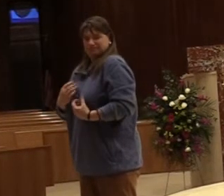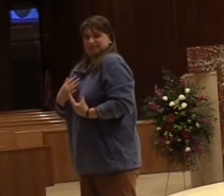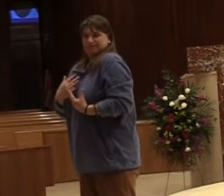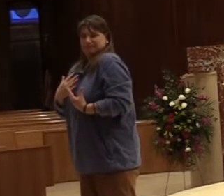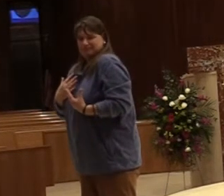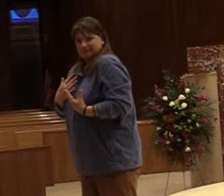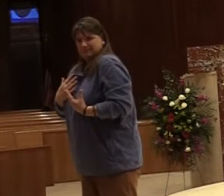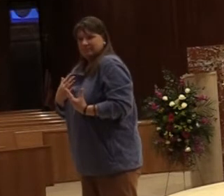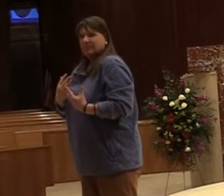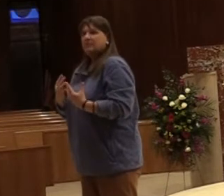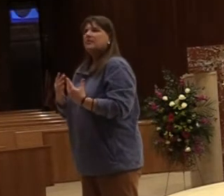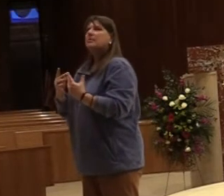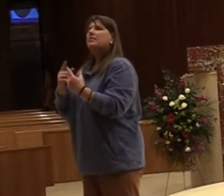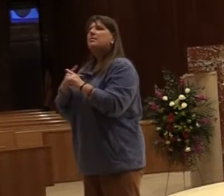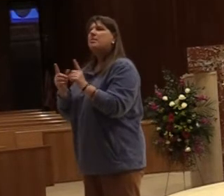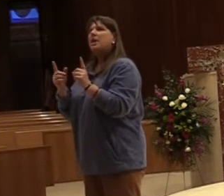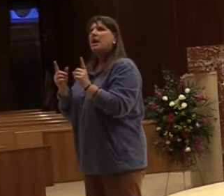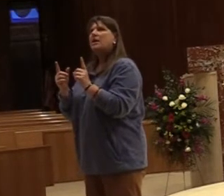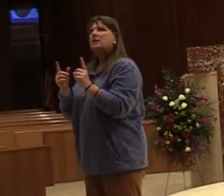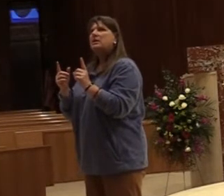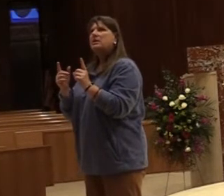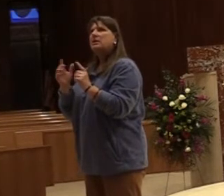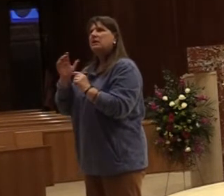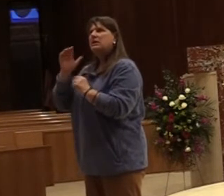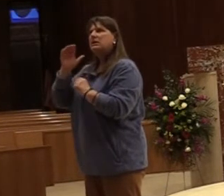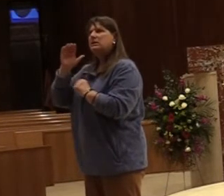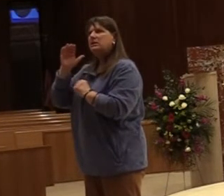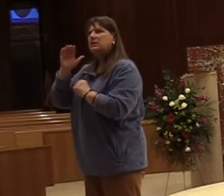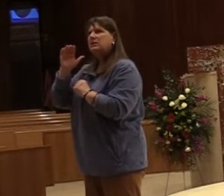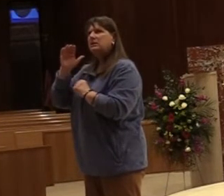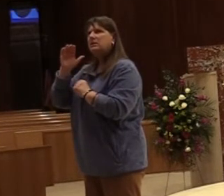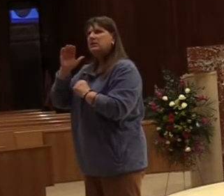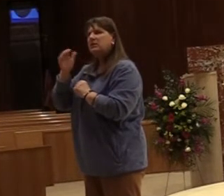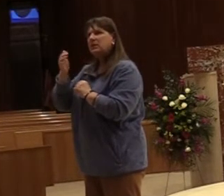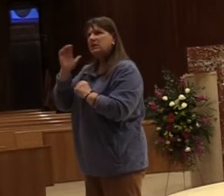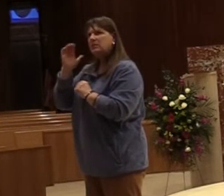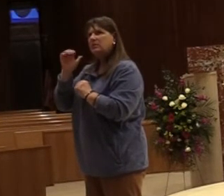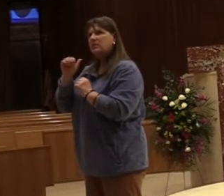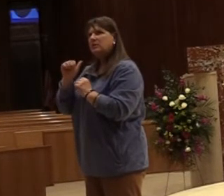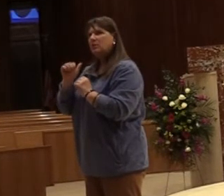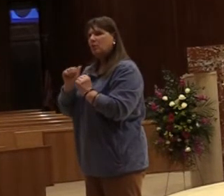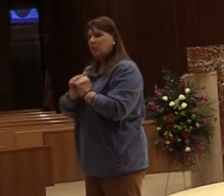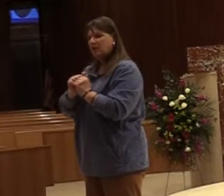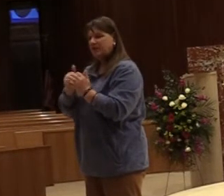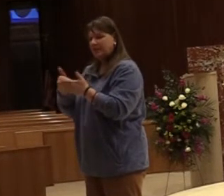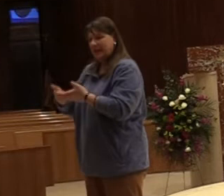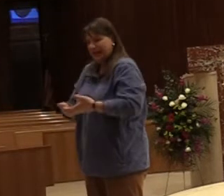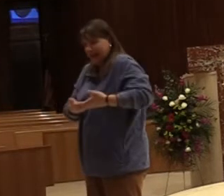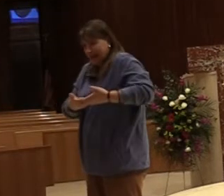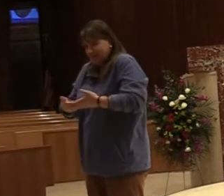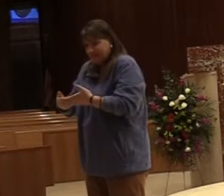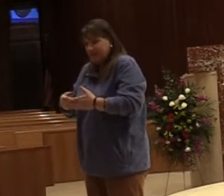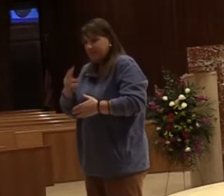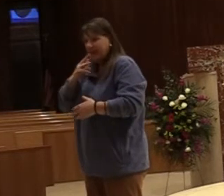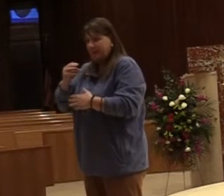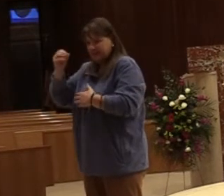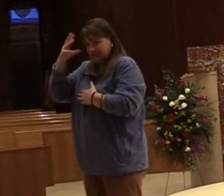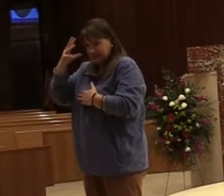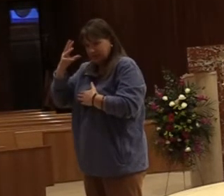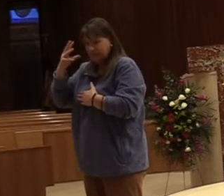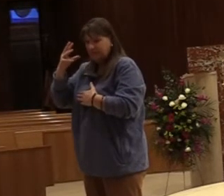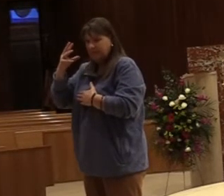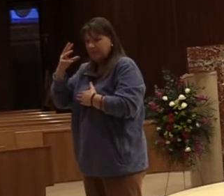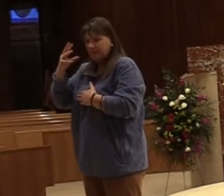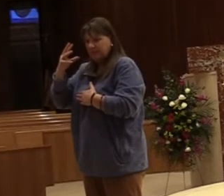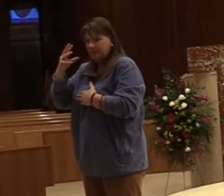consistent, for example, with infant baptism, that there is then something transformed in spite of what they feel,